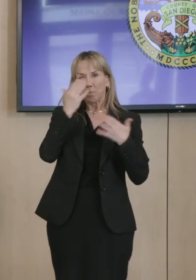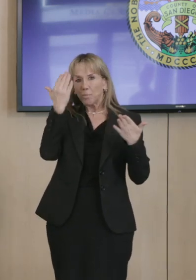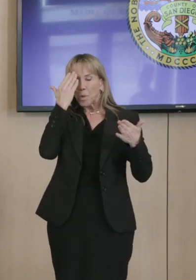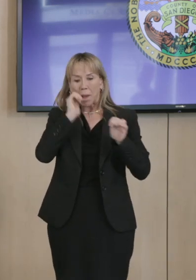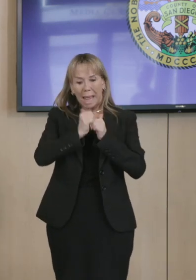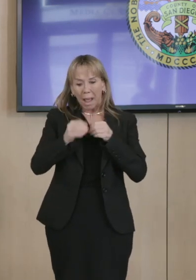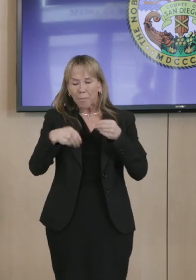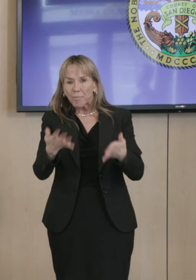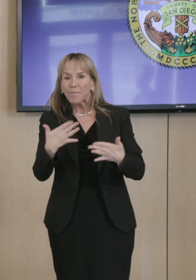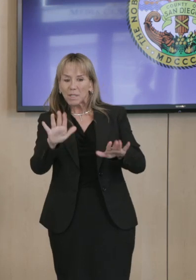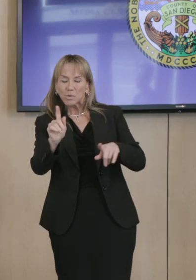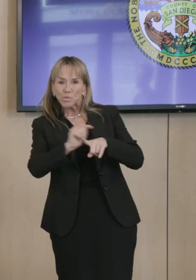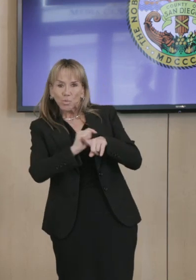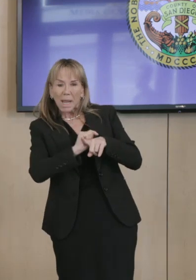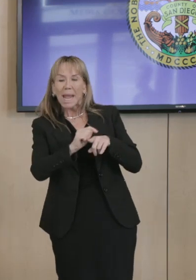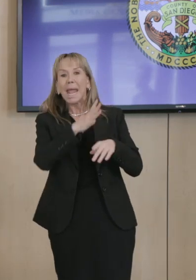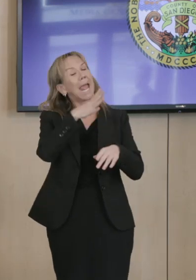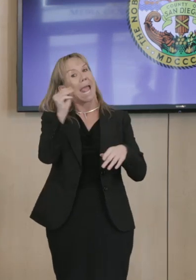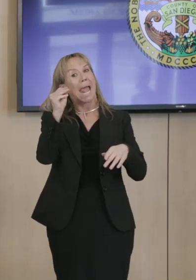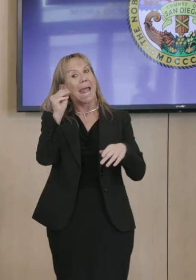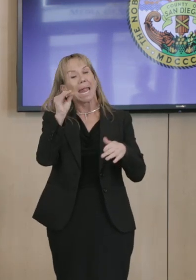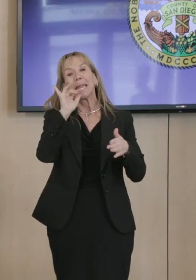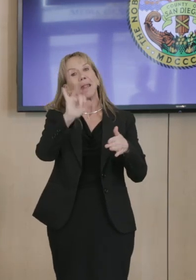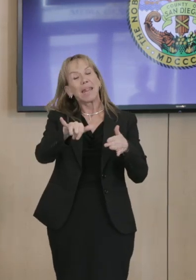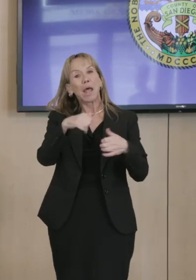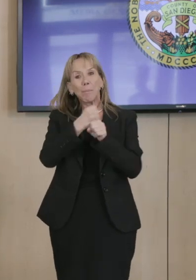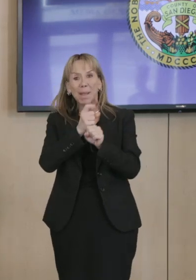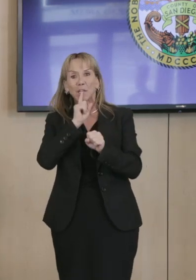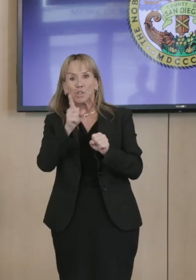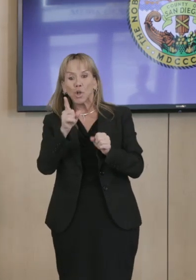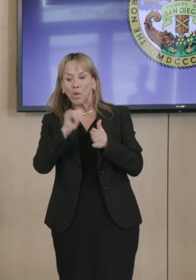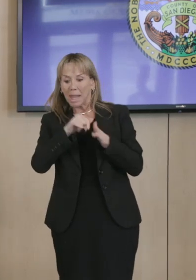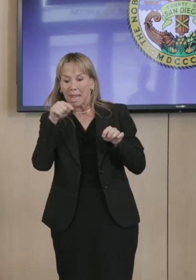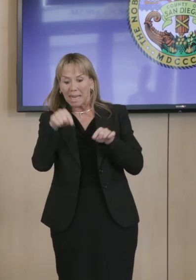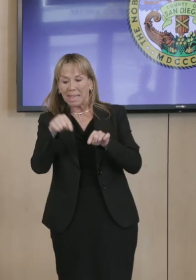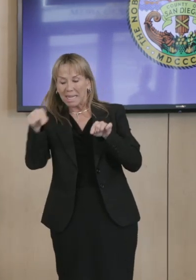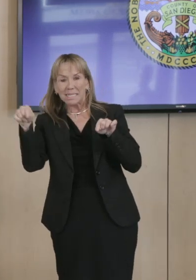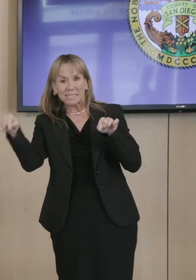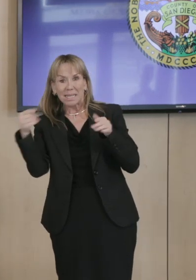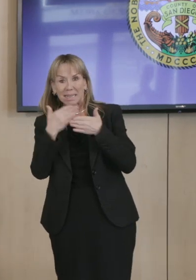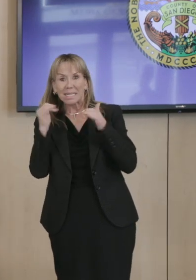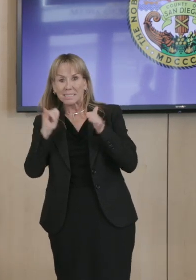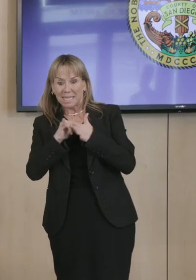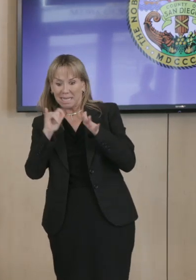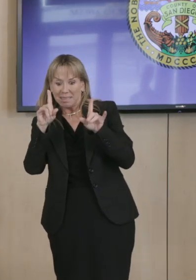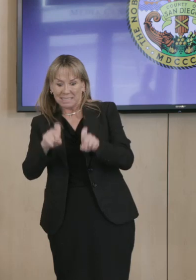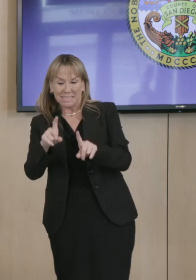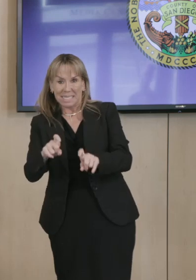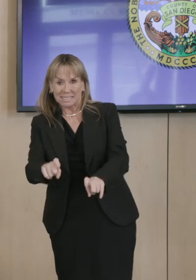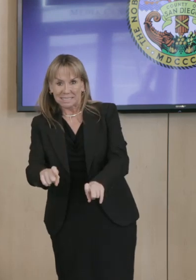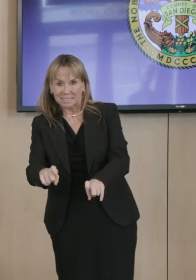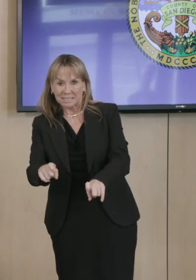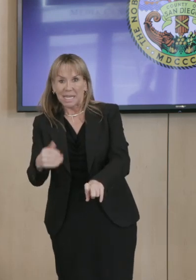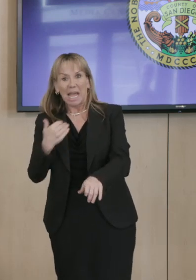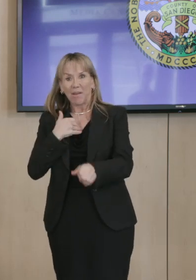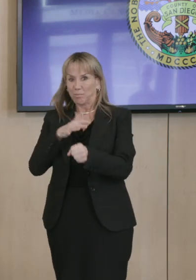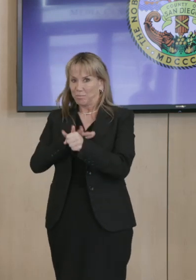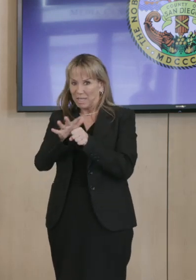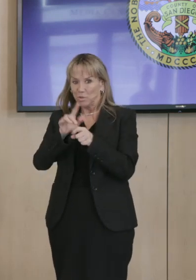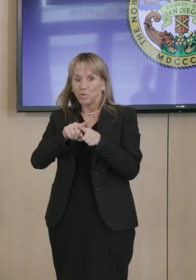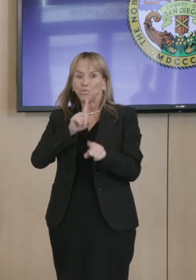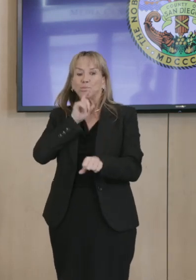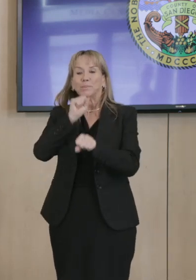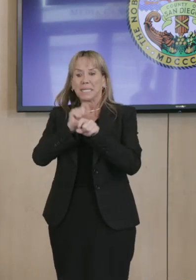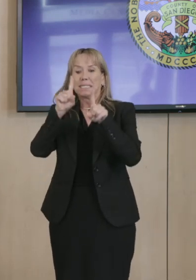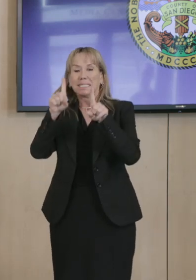the reagents, that is the pieces that are required to make the tests run, are in fact also available. We expect